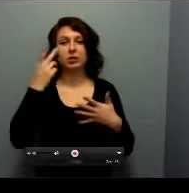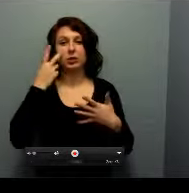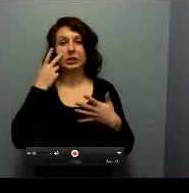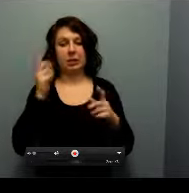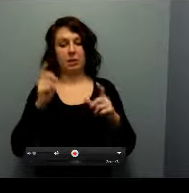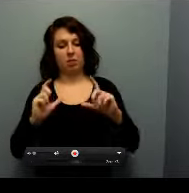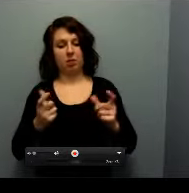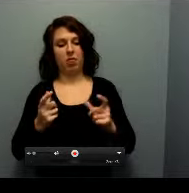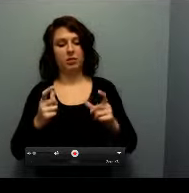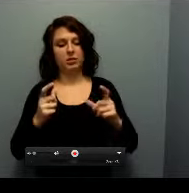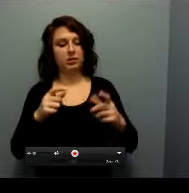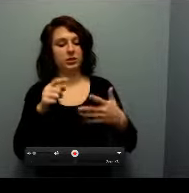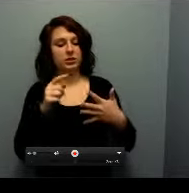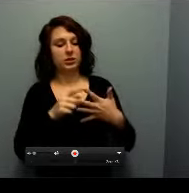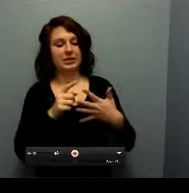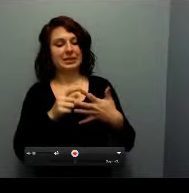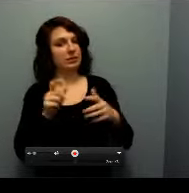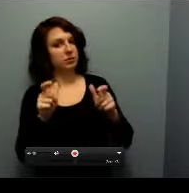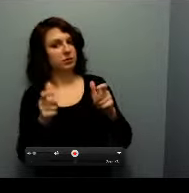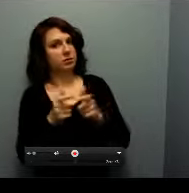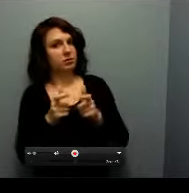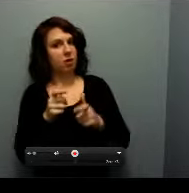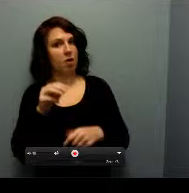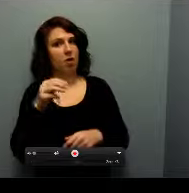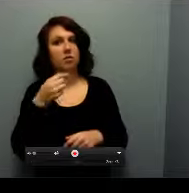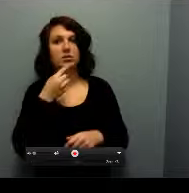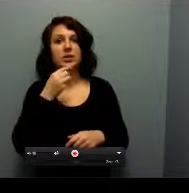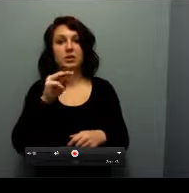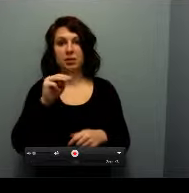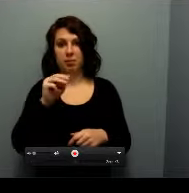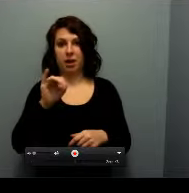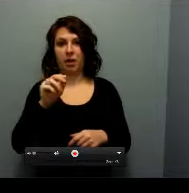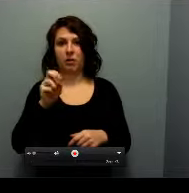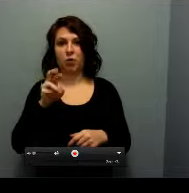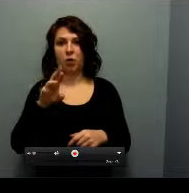this is a small group of your employees.